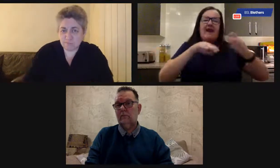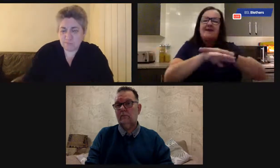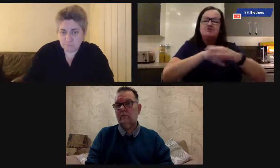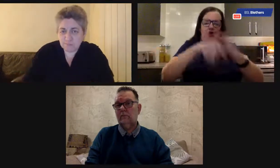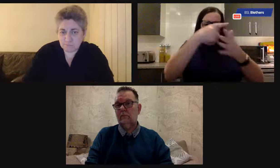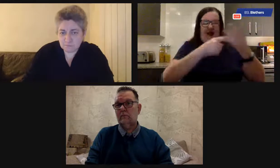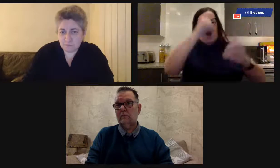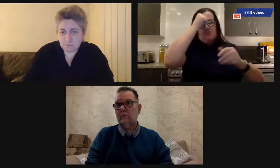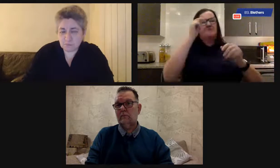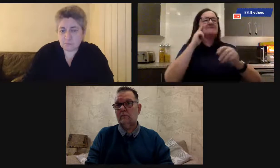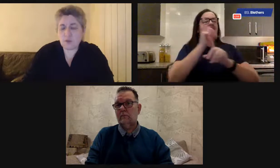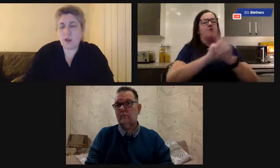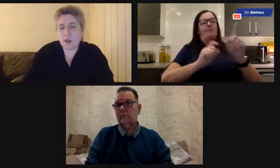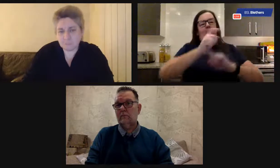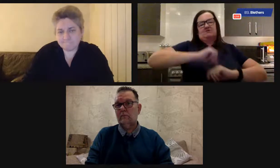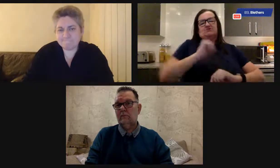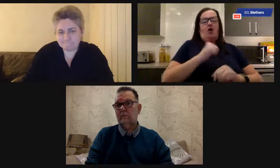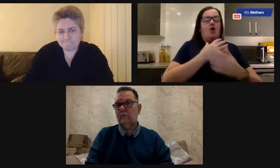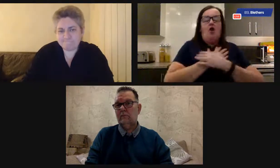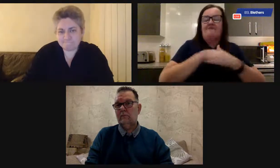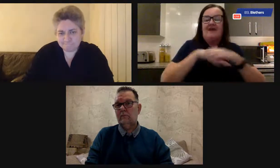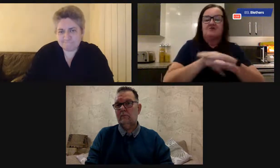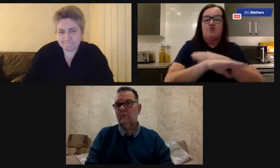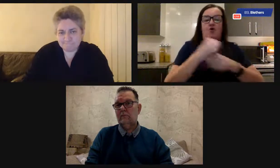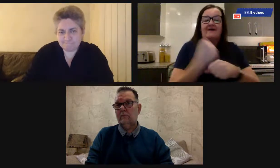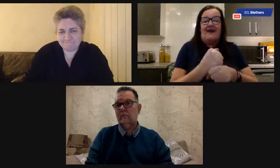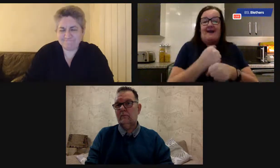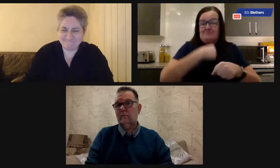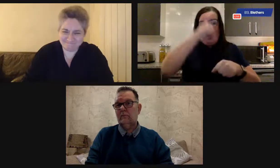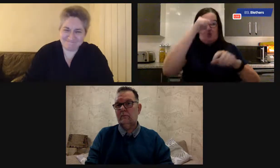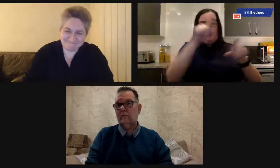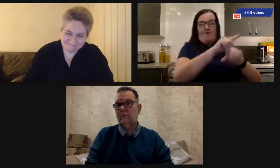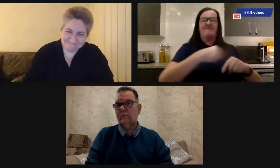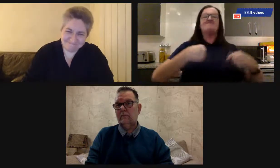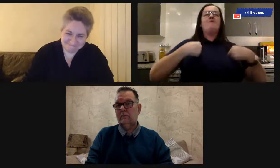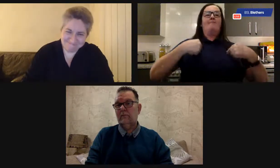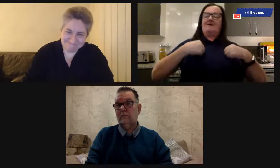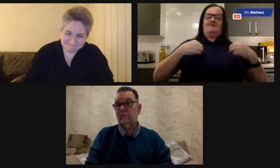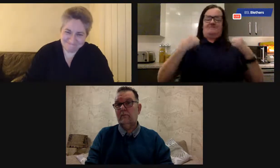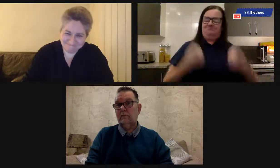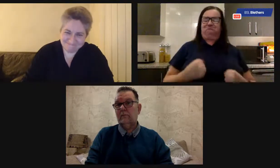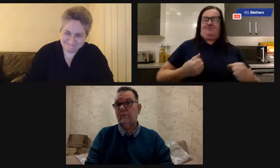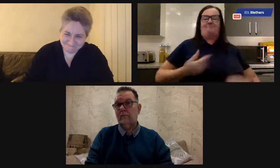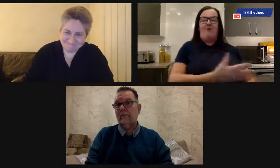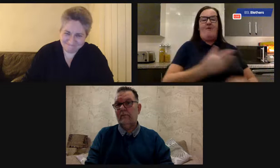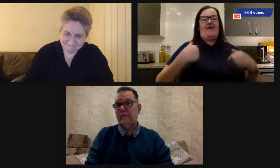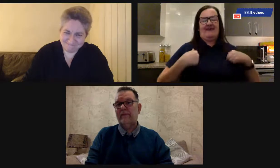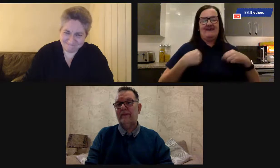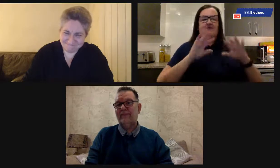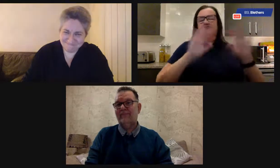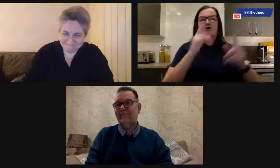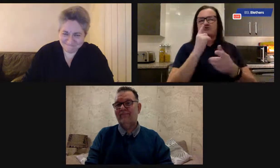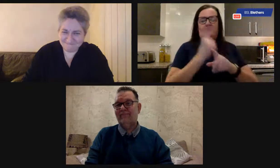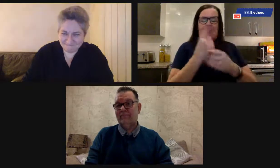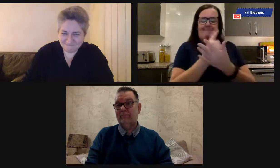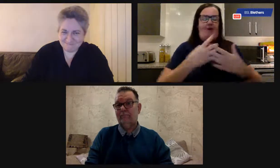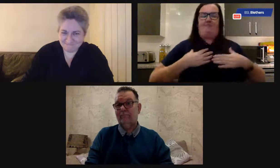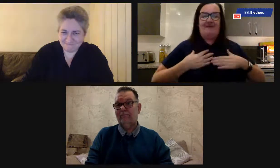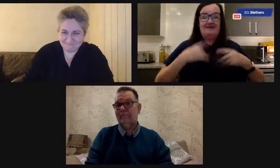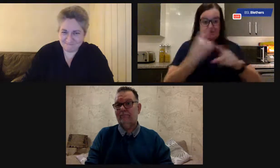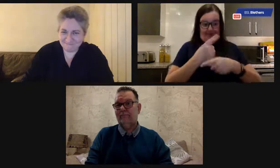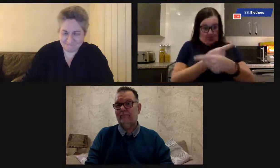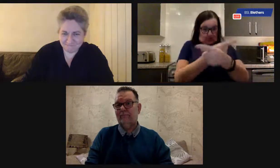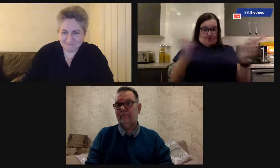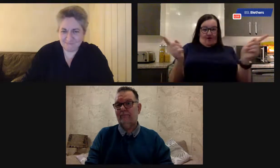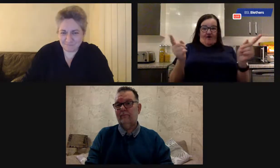bowling, dominoes, indoor kind of activities, traditional activities that deaf people have played for